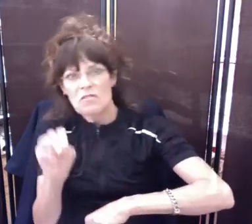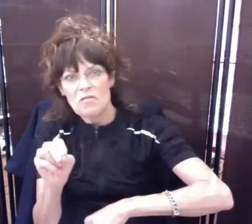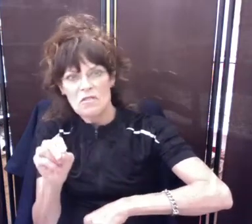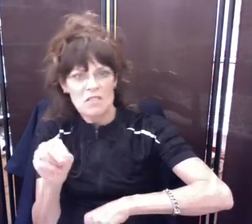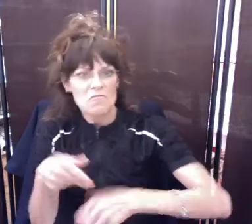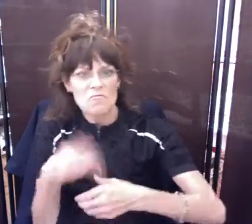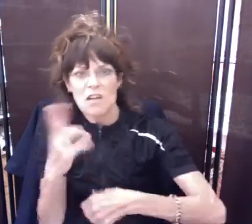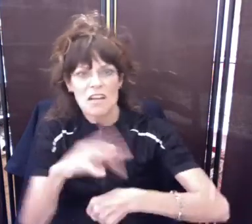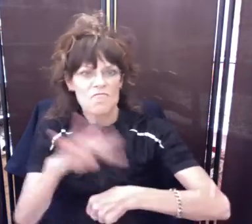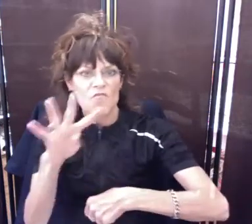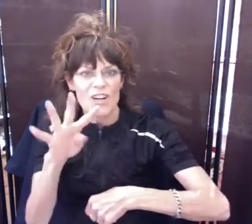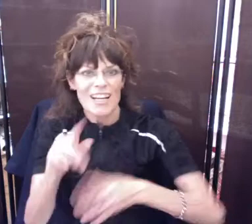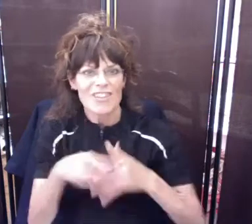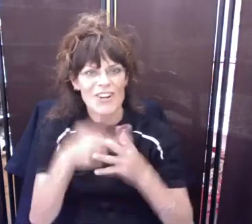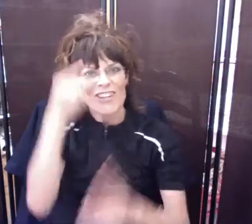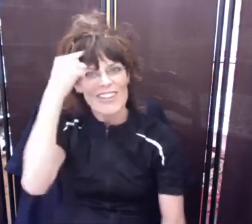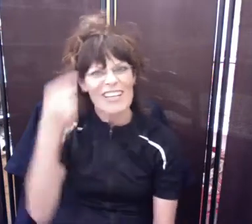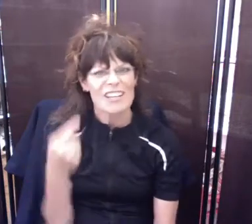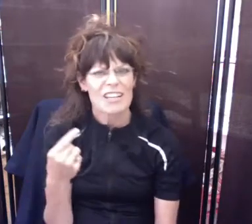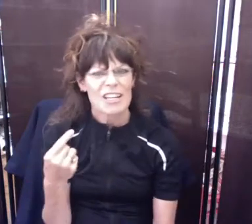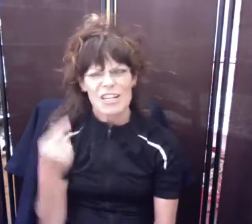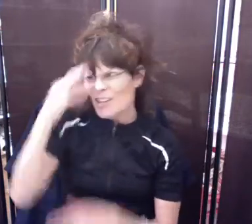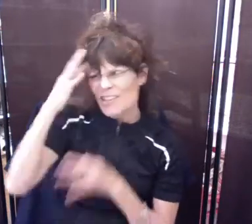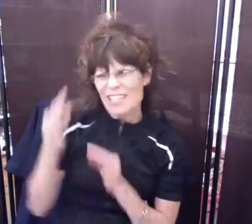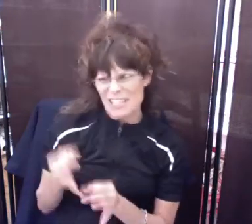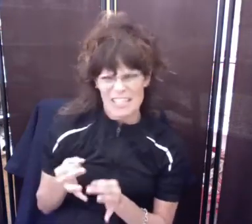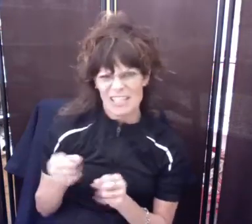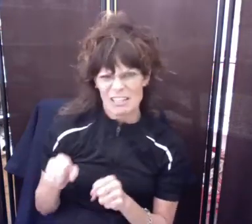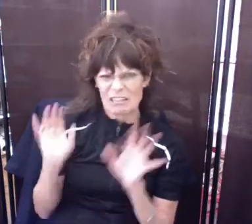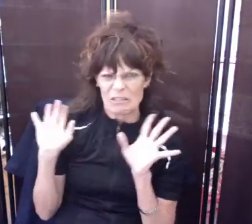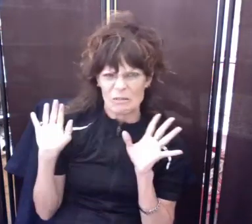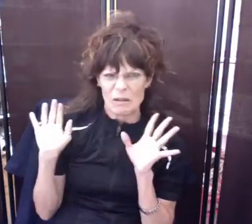think, that decision to give up drinking like for good,